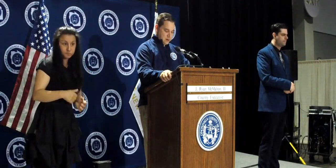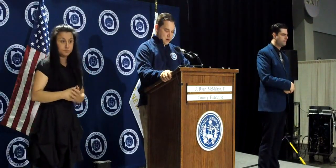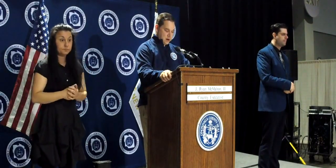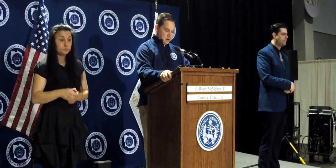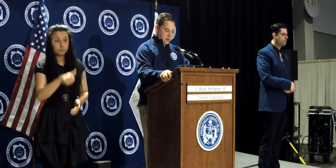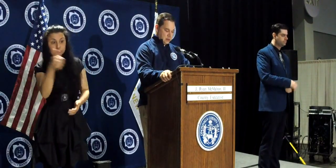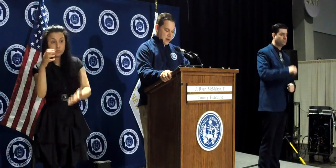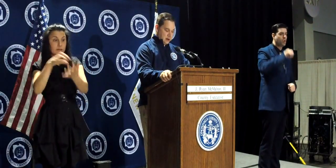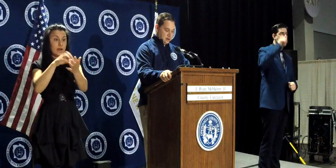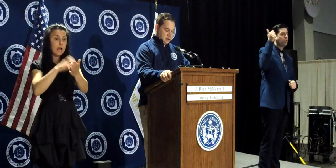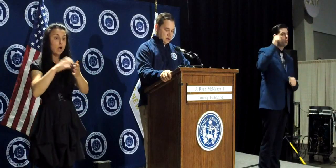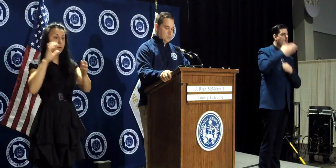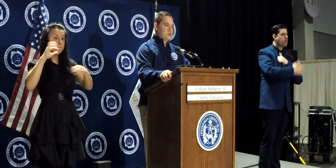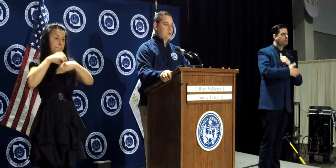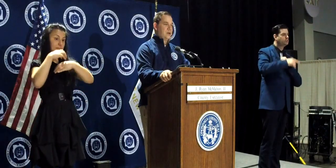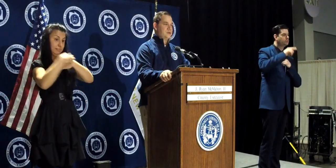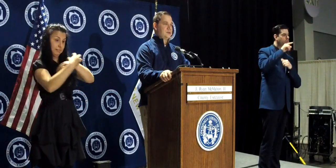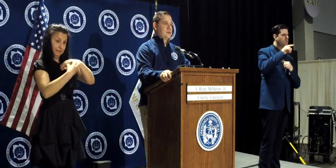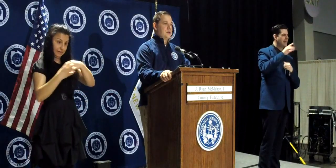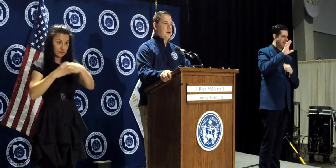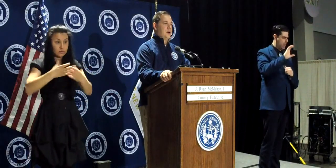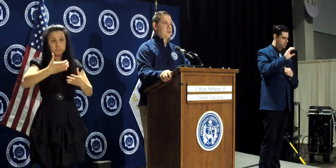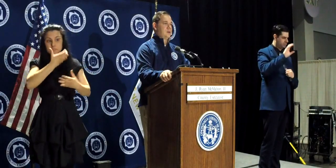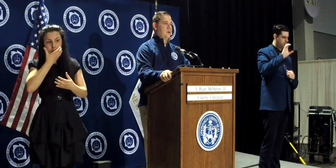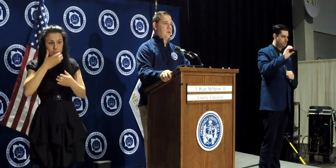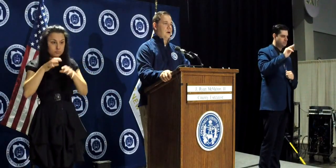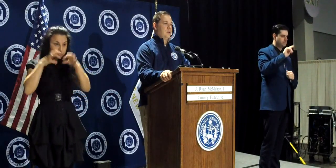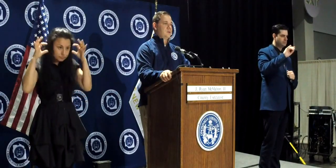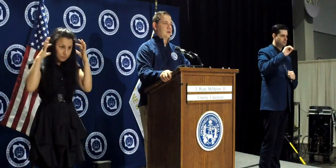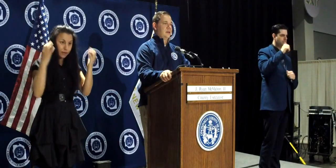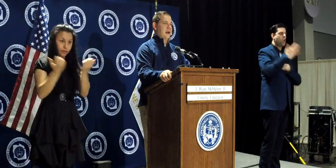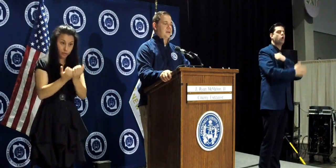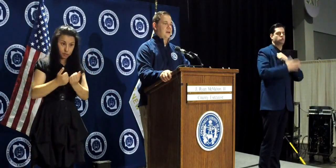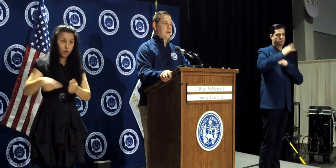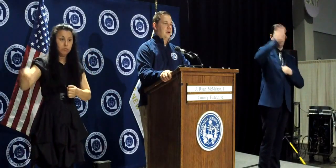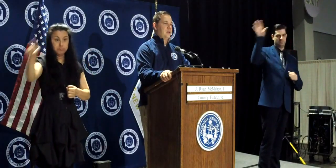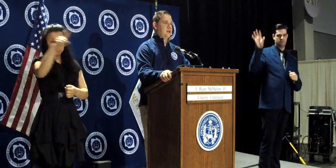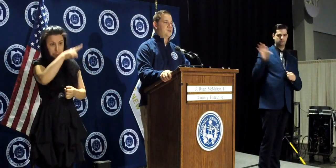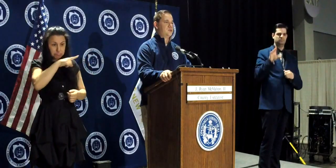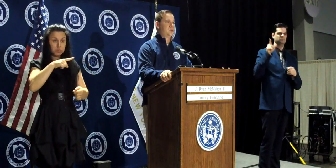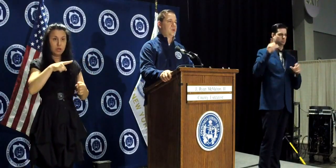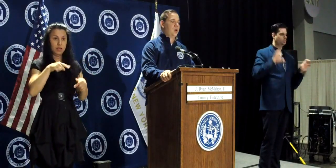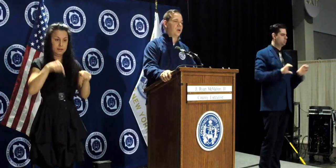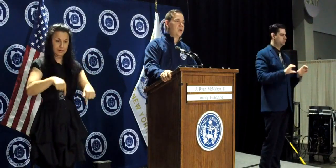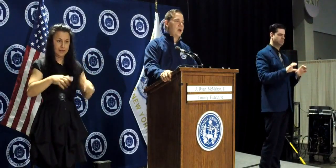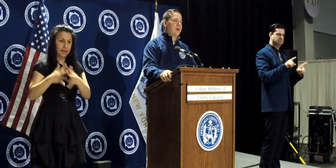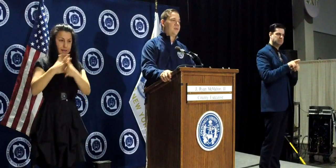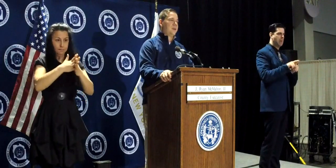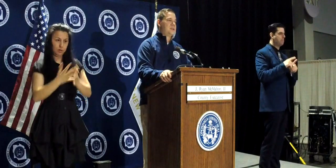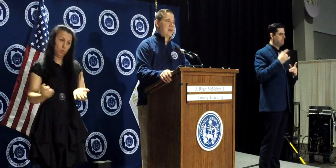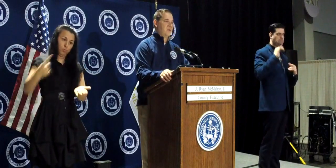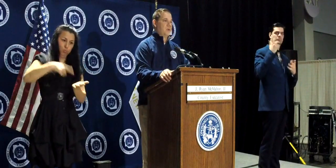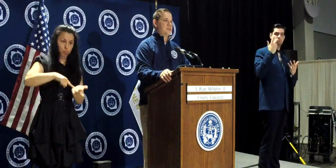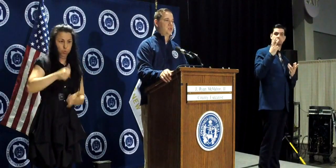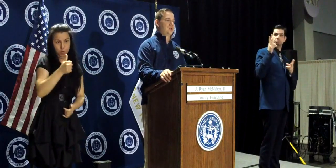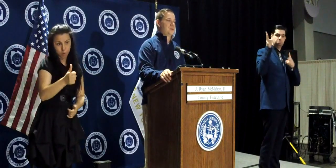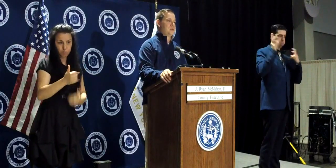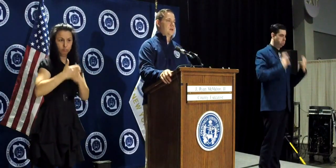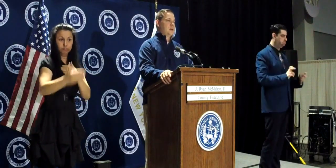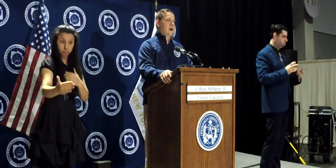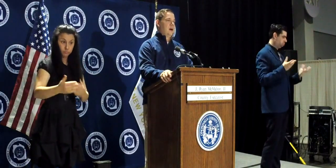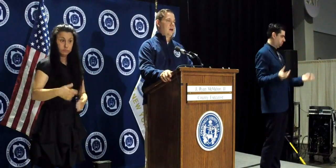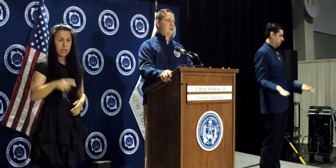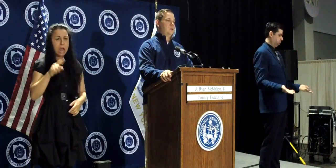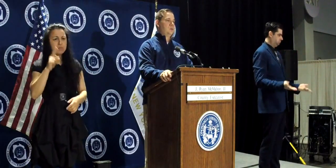recommending that we do this. So certainly in Onondaga County and Central New York, I think it's in everyone's